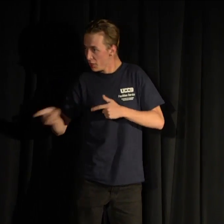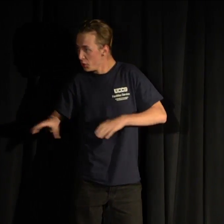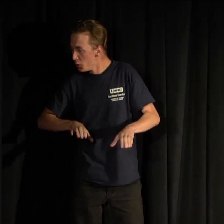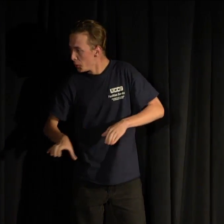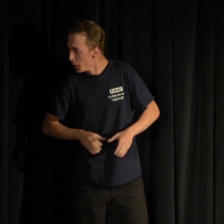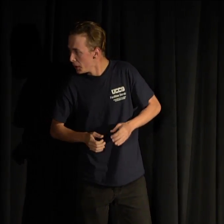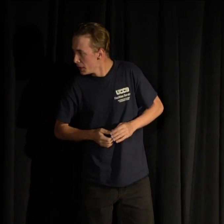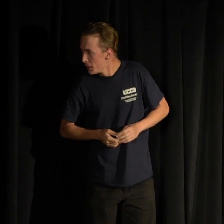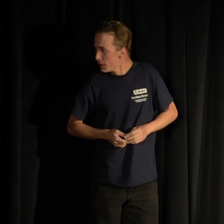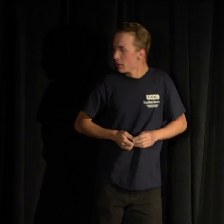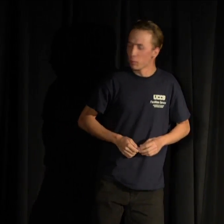Hello, how you doing?